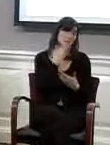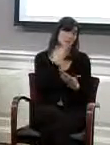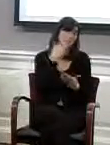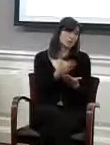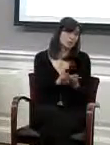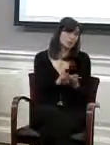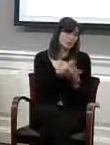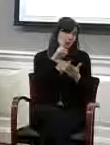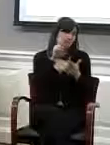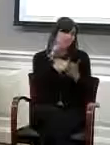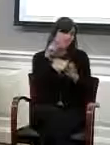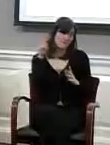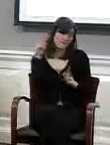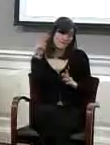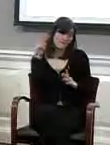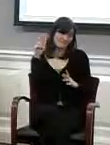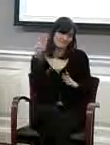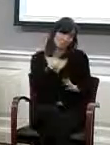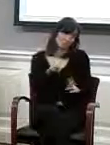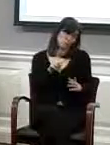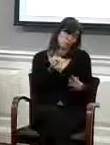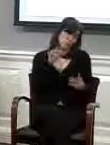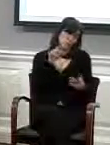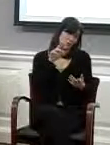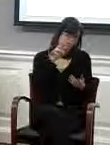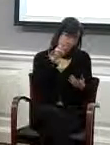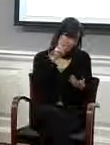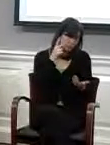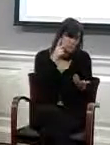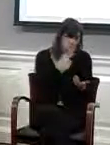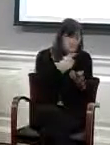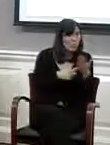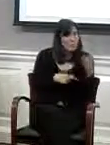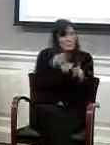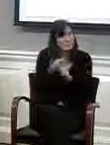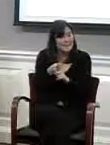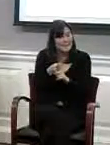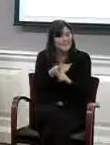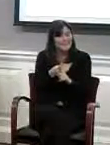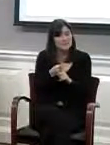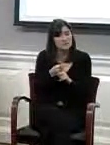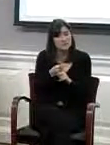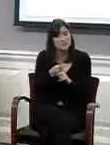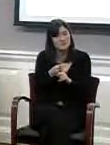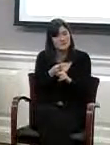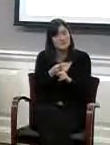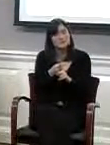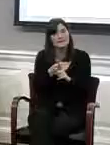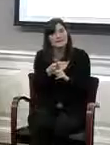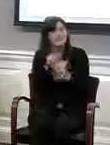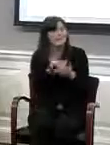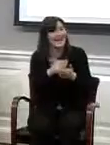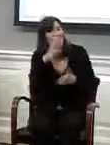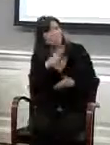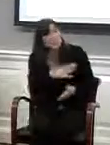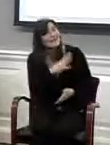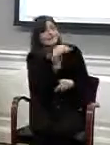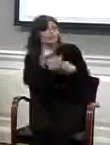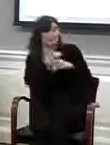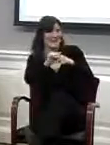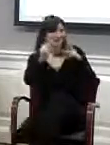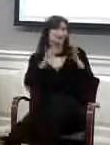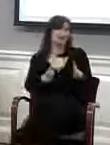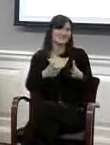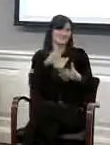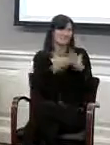a good view of the impacts that, perhaps best case, but nevertheless impacts that women and trainers have experienced